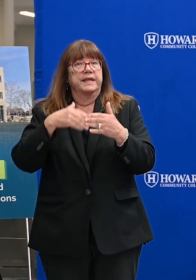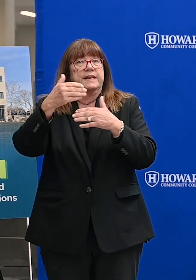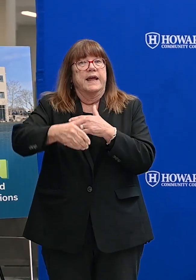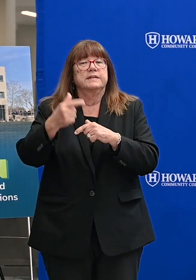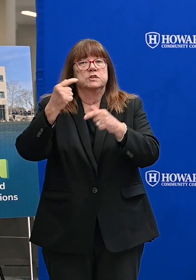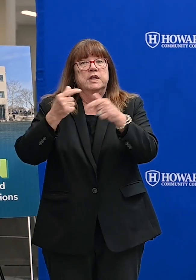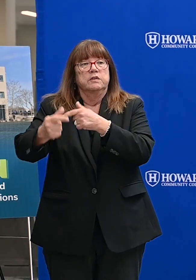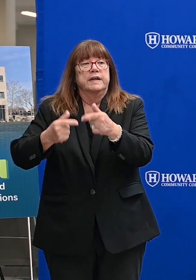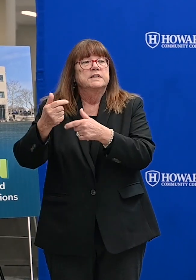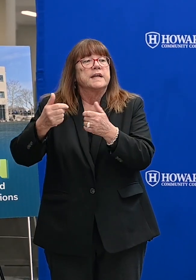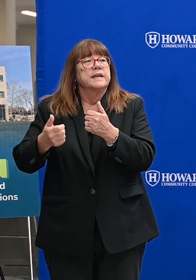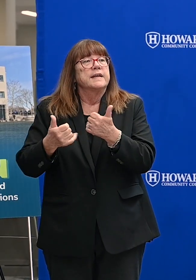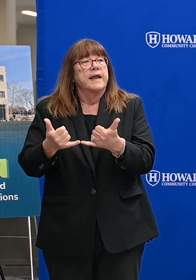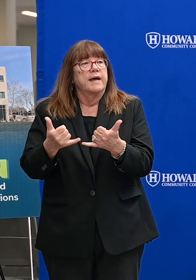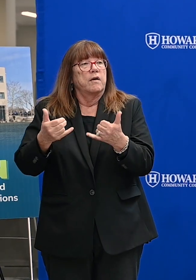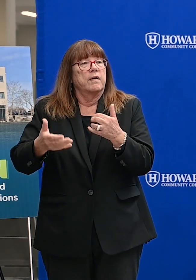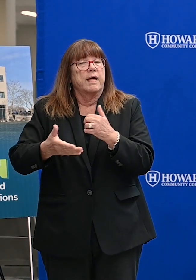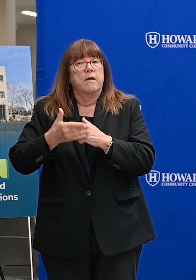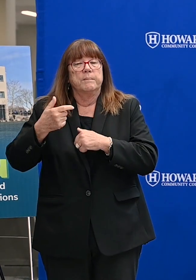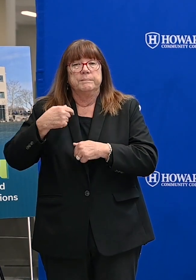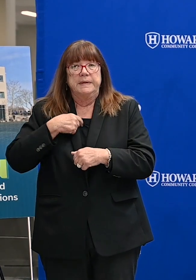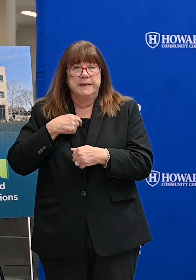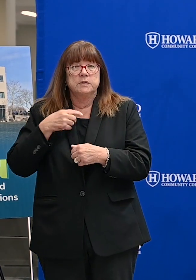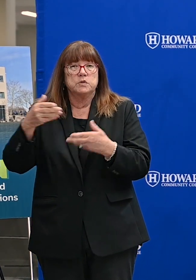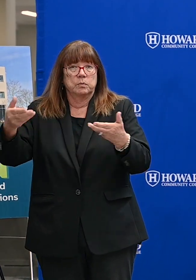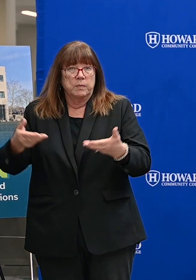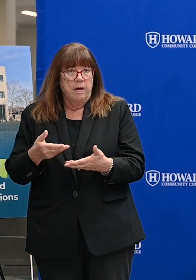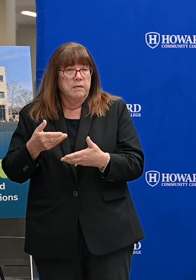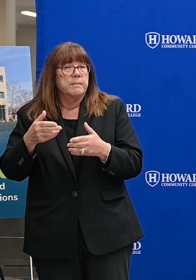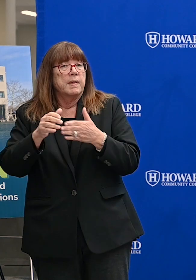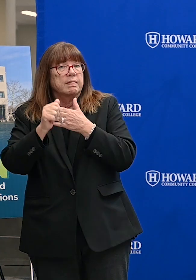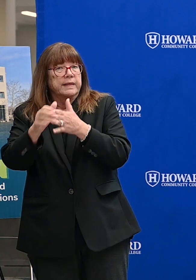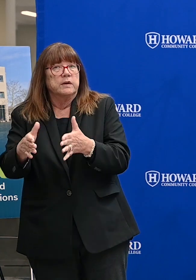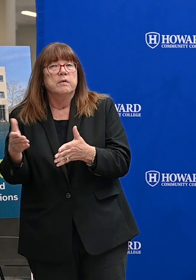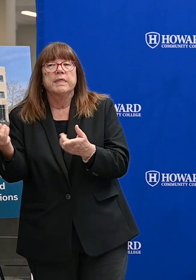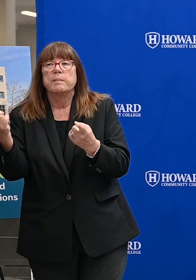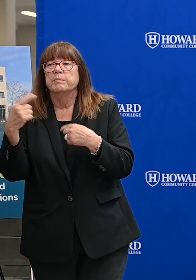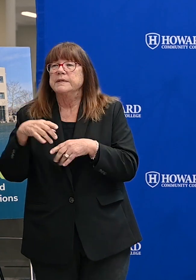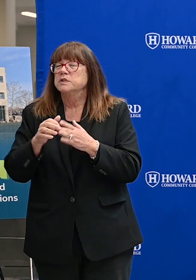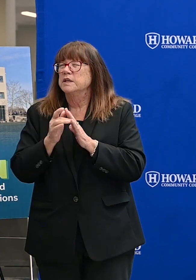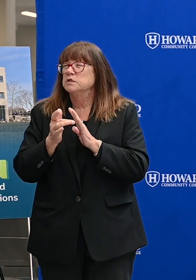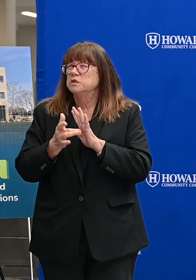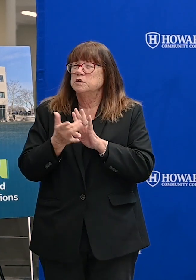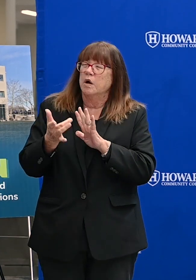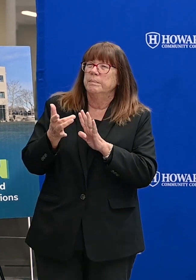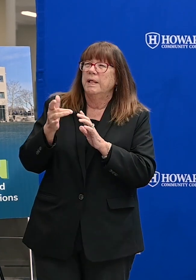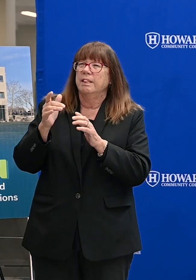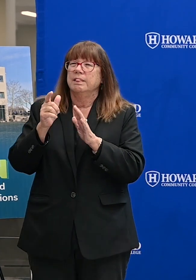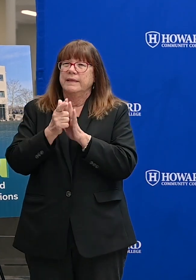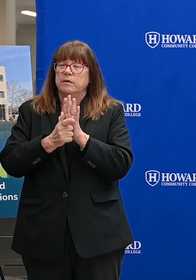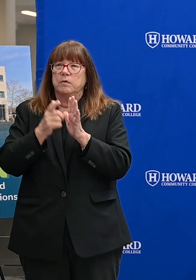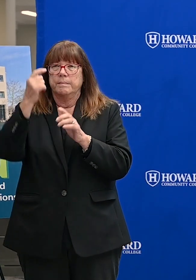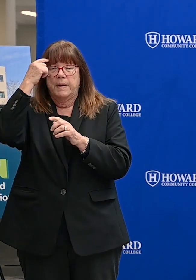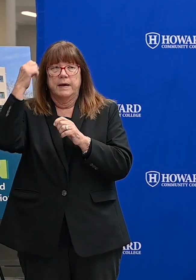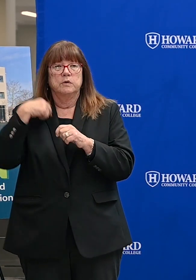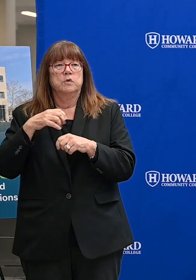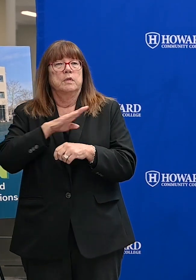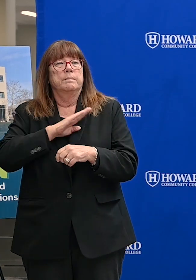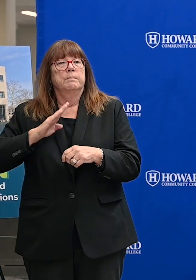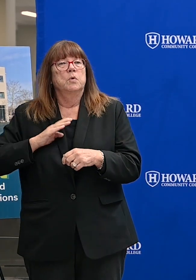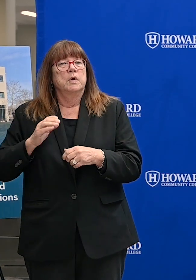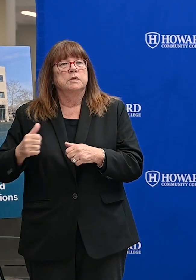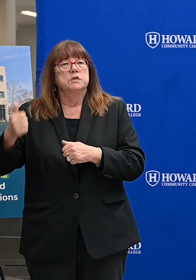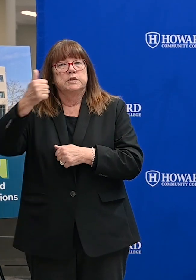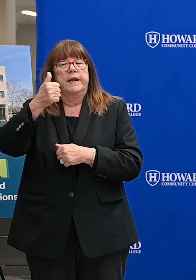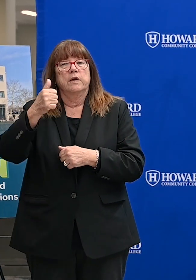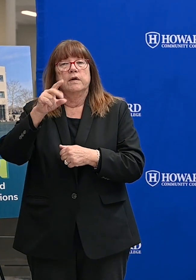welcome a leader who brings both a deep commitment to education and a sharp legal mind to her role as board chair of the Howard Community College,